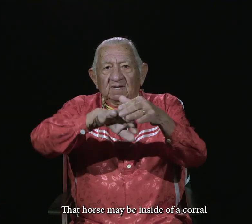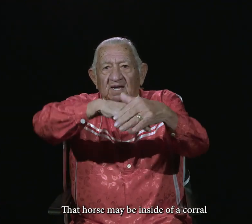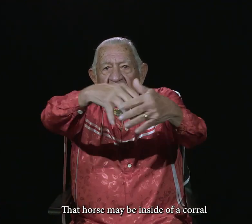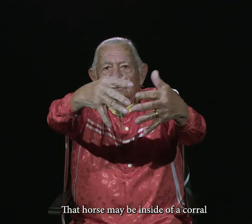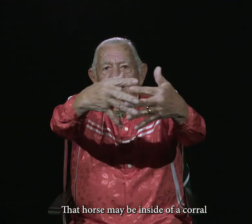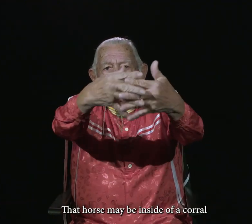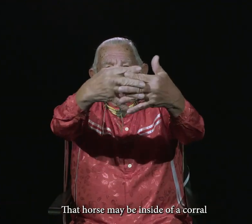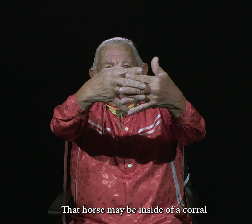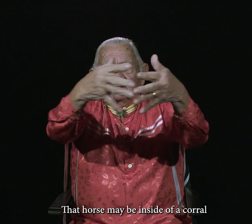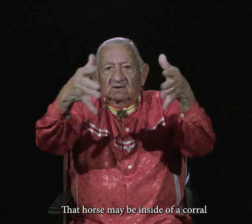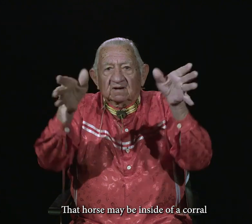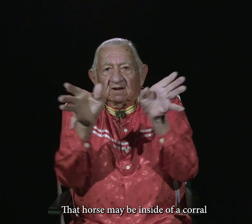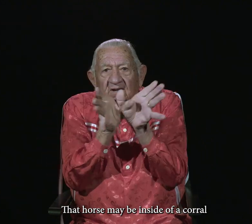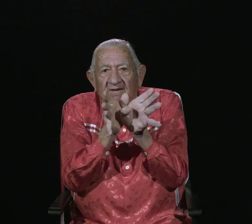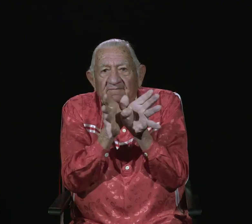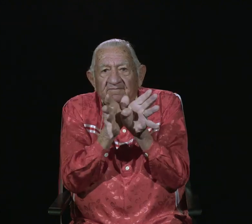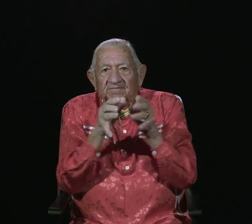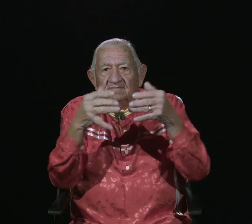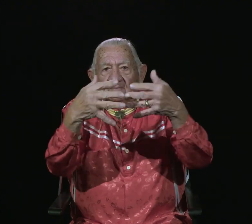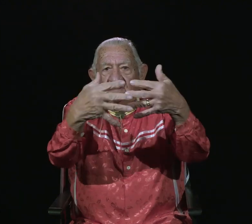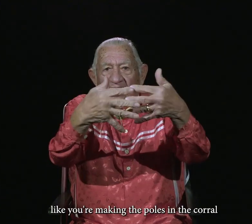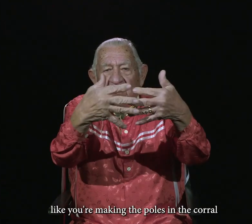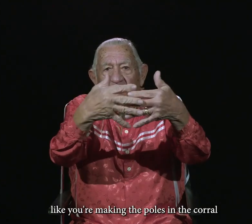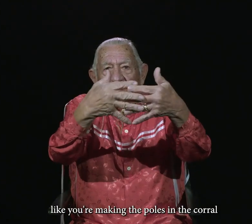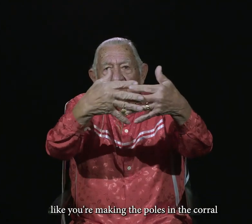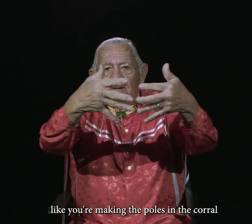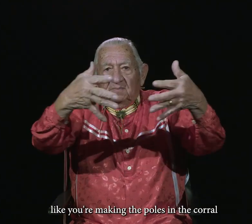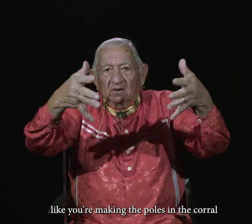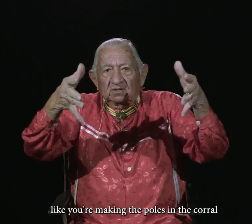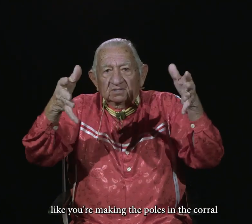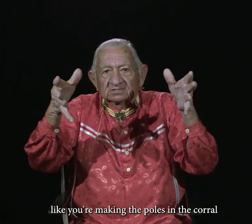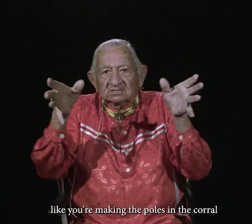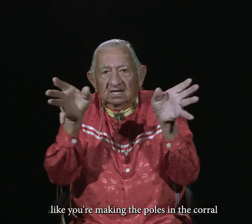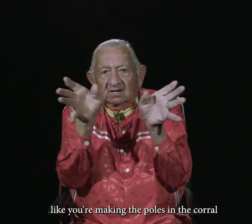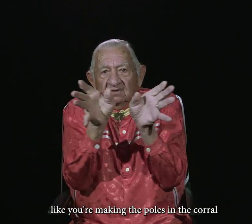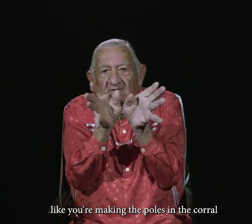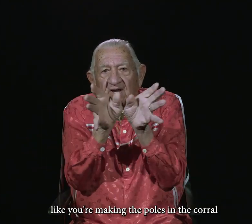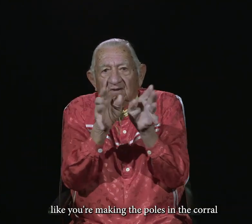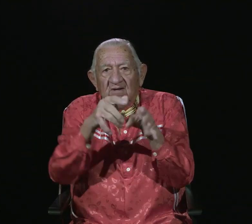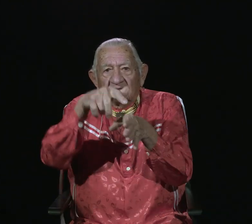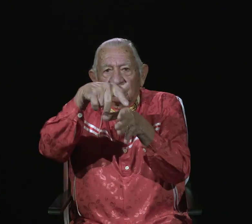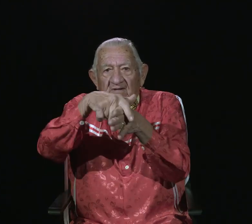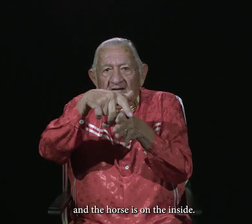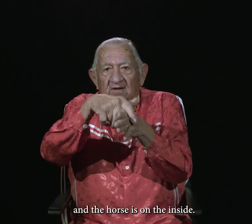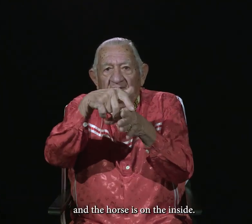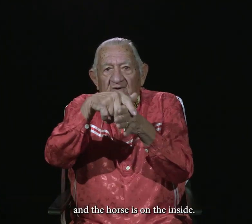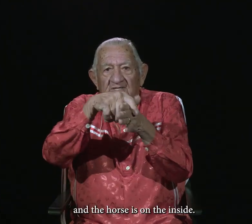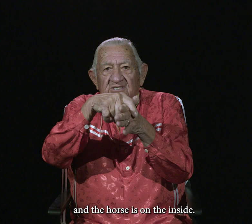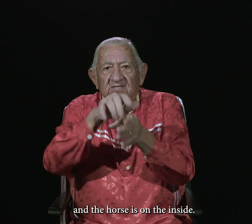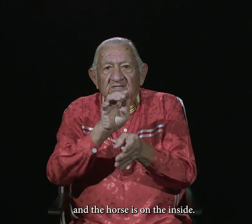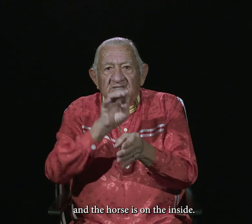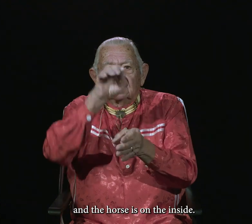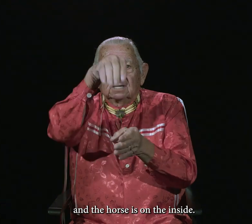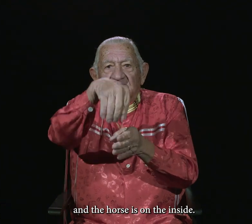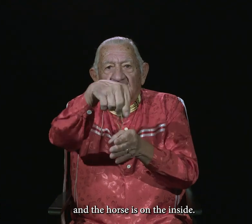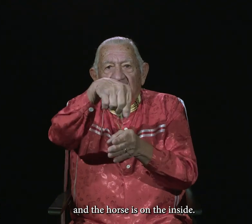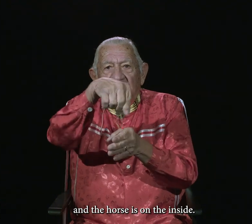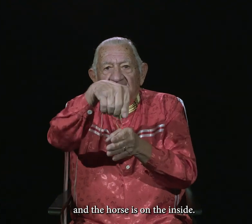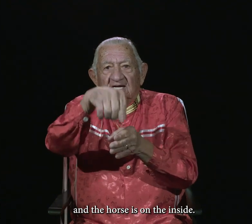be inside of a corral, like you're making the poles in the corral, and the horse is on the